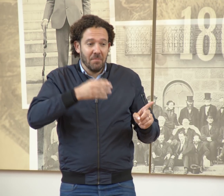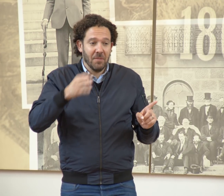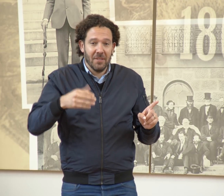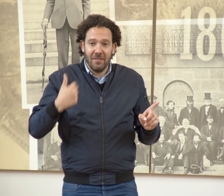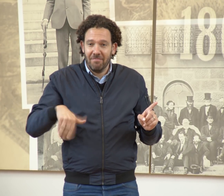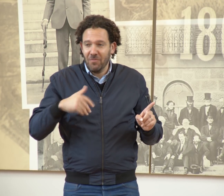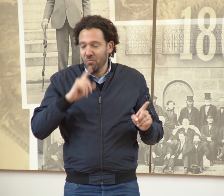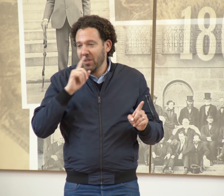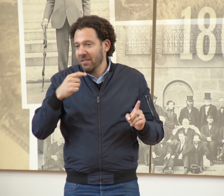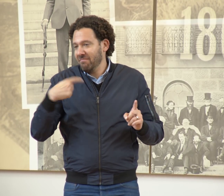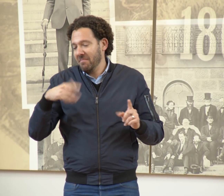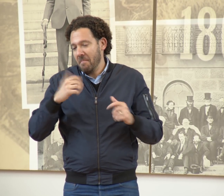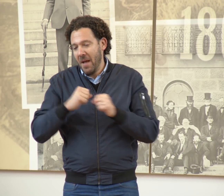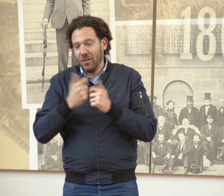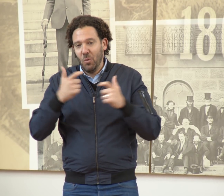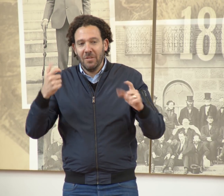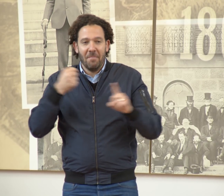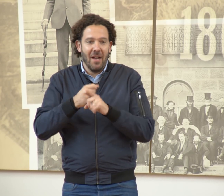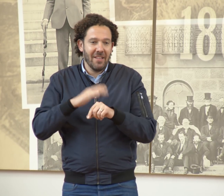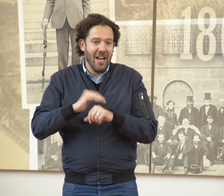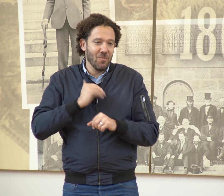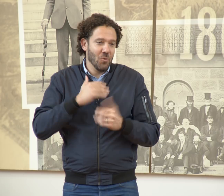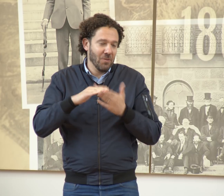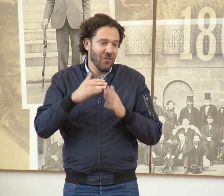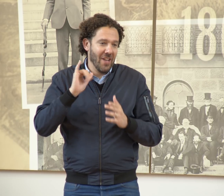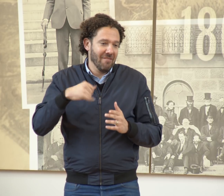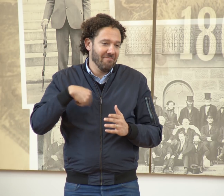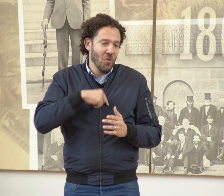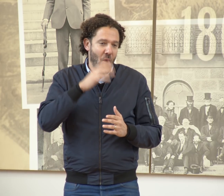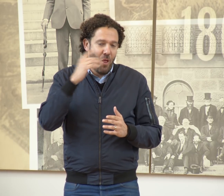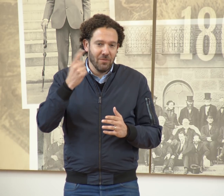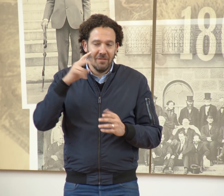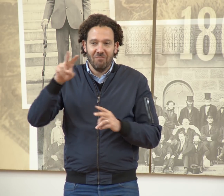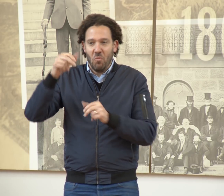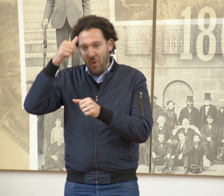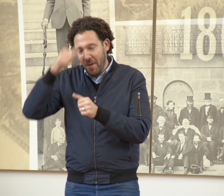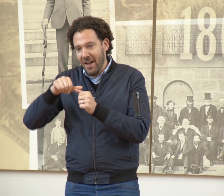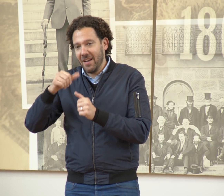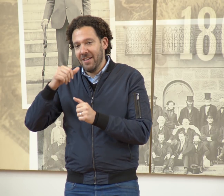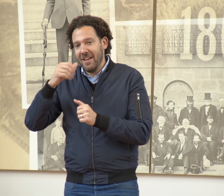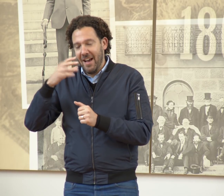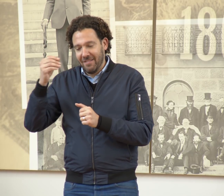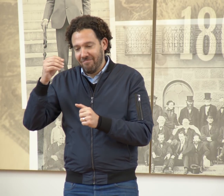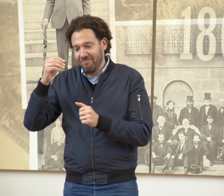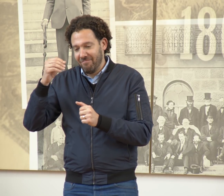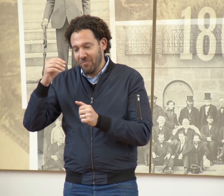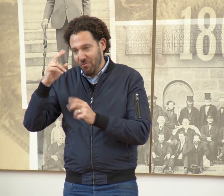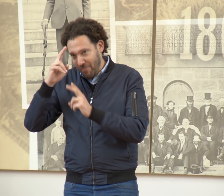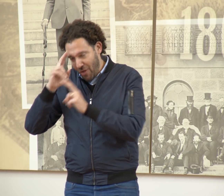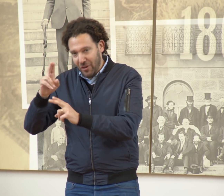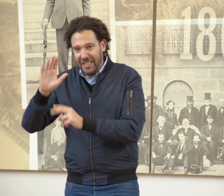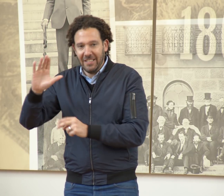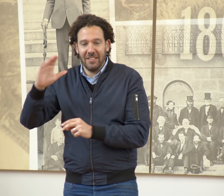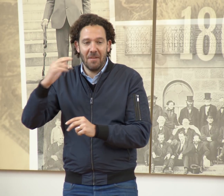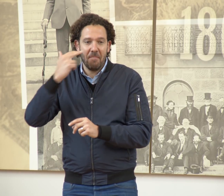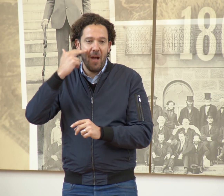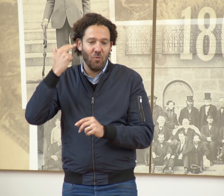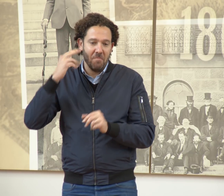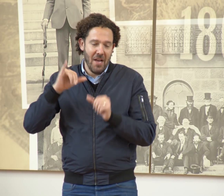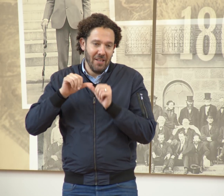are because of Bernard Bragg. Many theaters in America and in Europe have been founded because of the work that he's done.